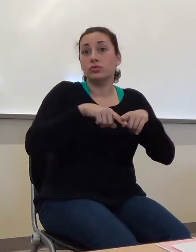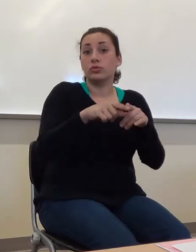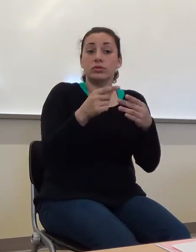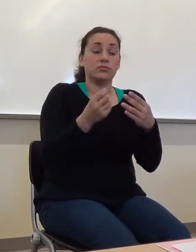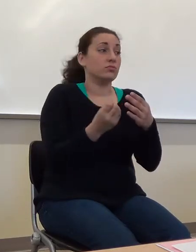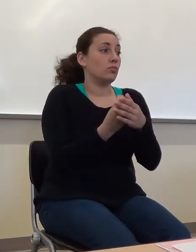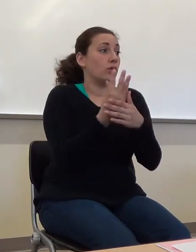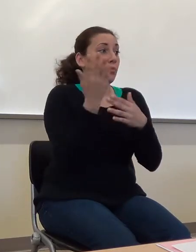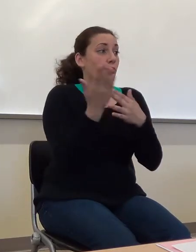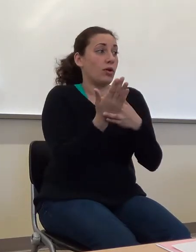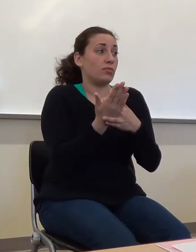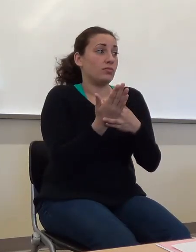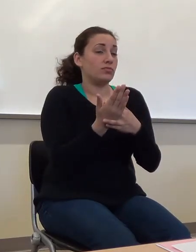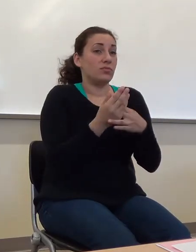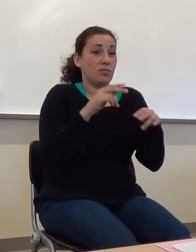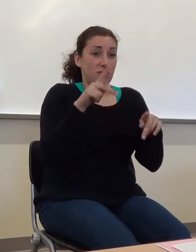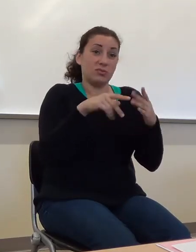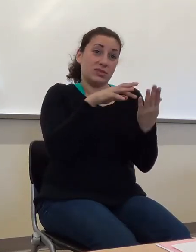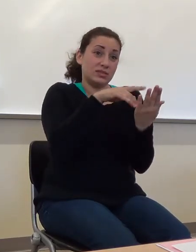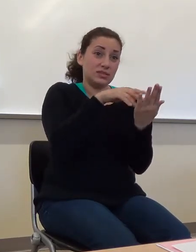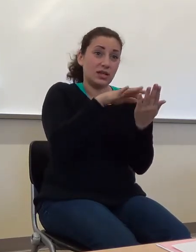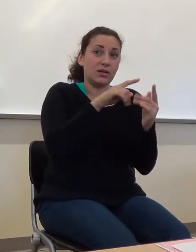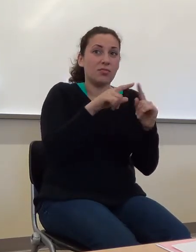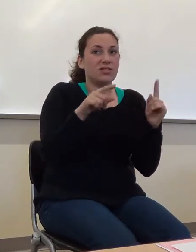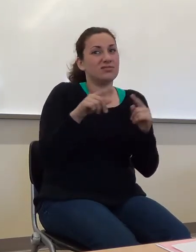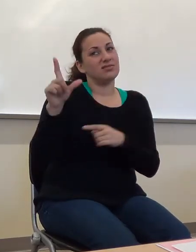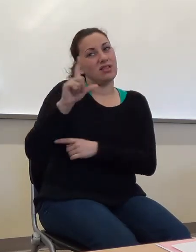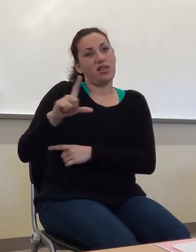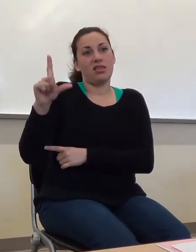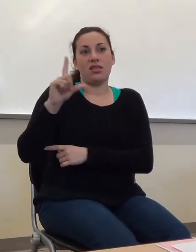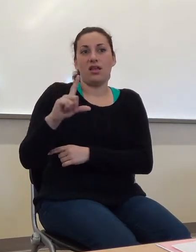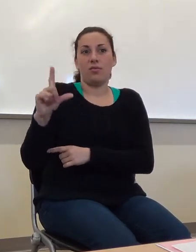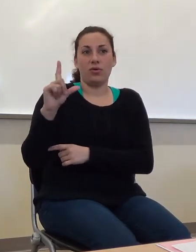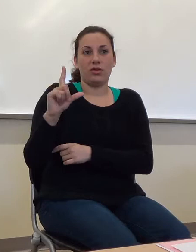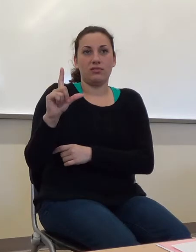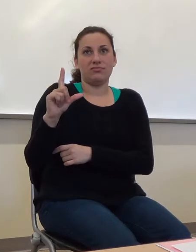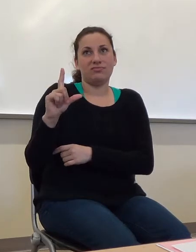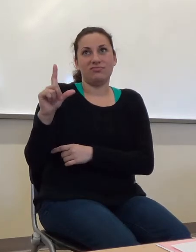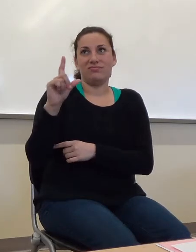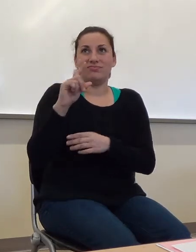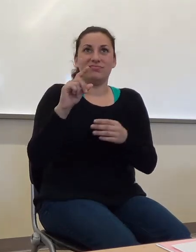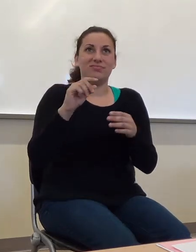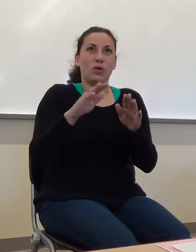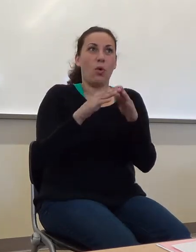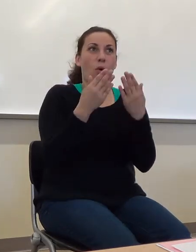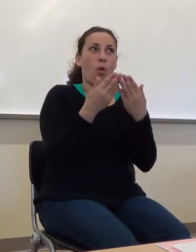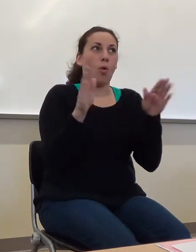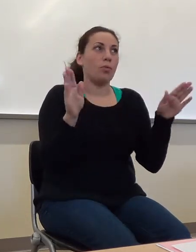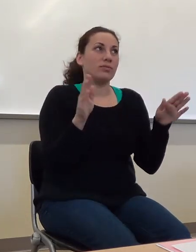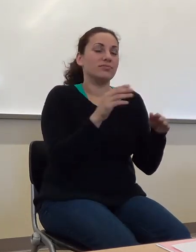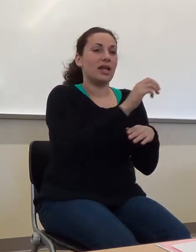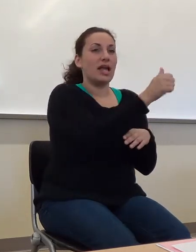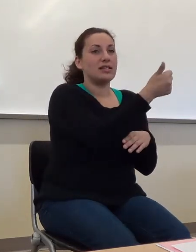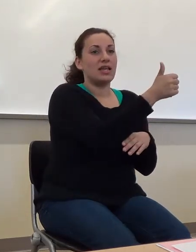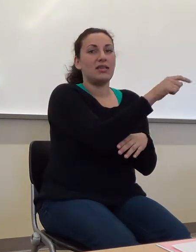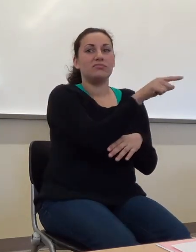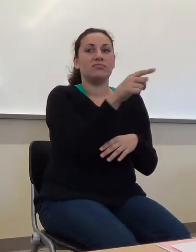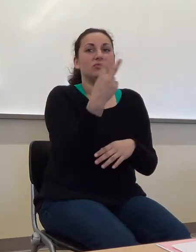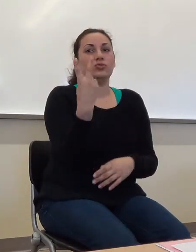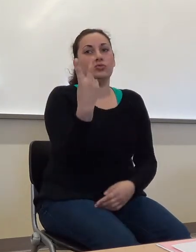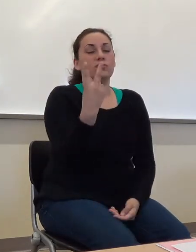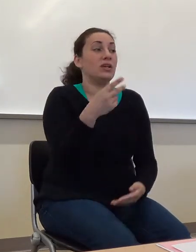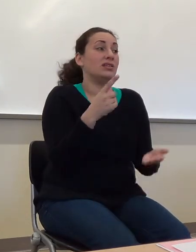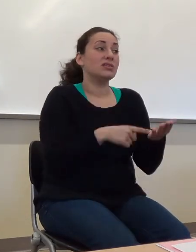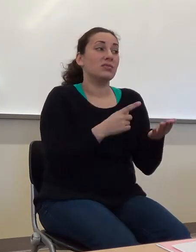so people can study, but that's the library, and they're usually only open like from 10 to 2 or something. Sometimes they don't have